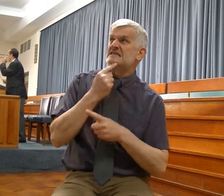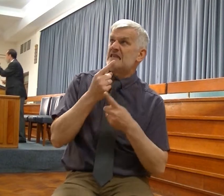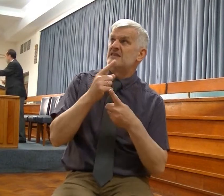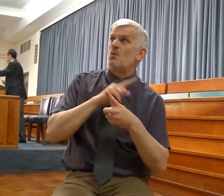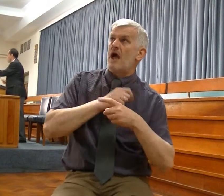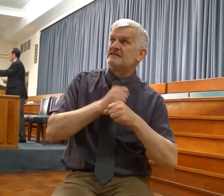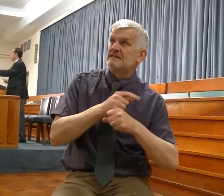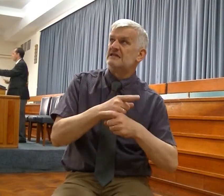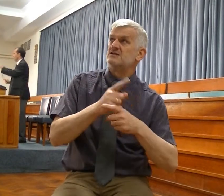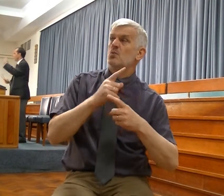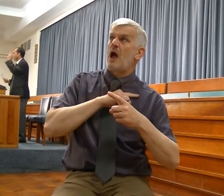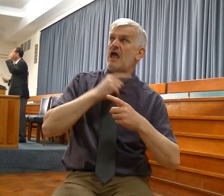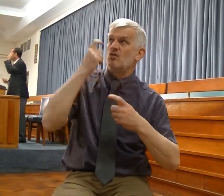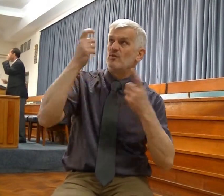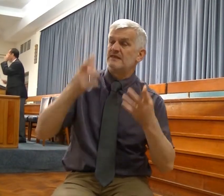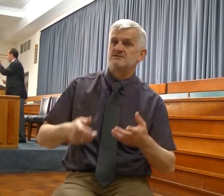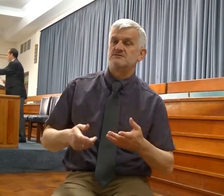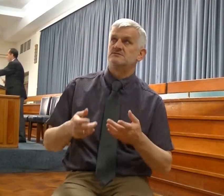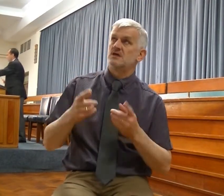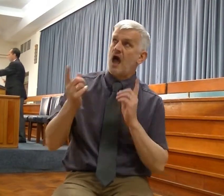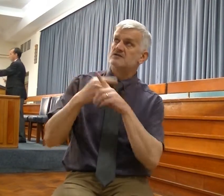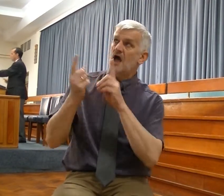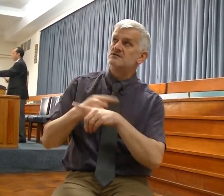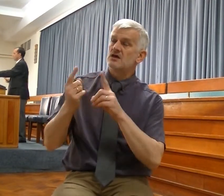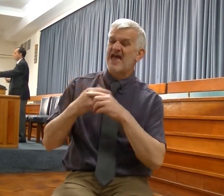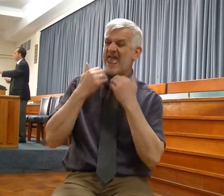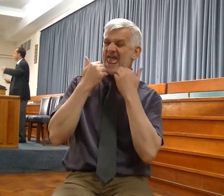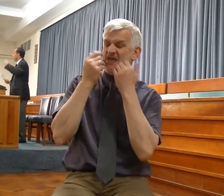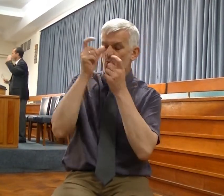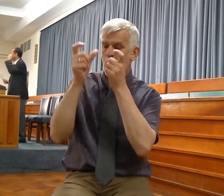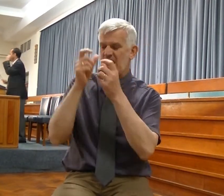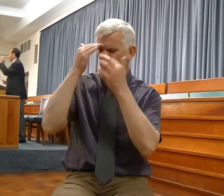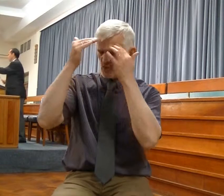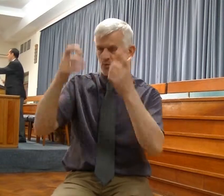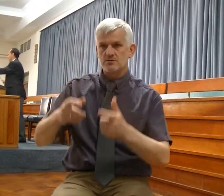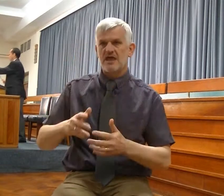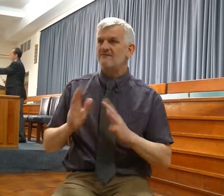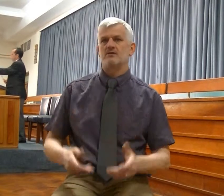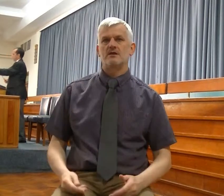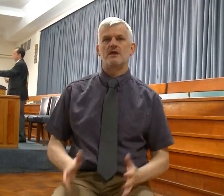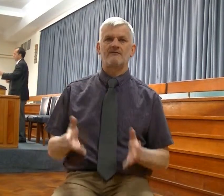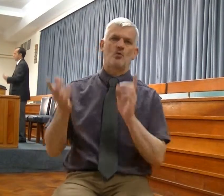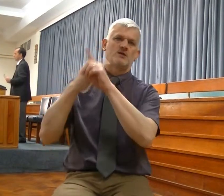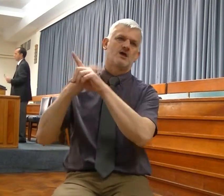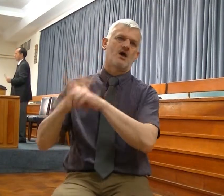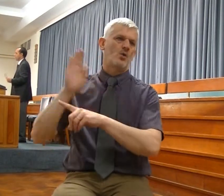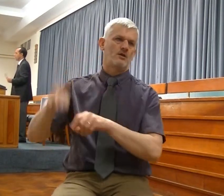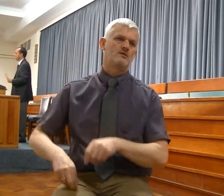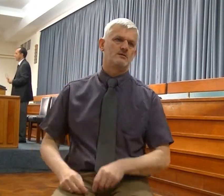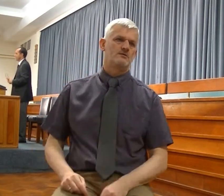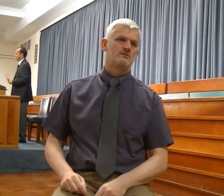for every evil word we said, every evil word we did, and every evil thought we thought